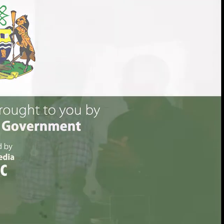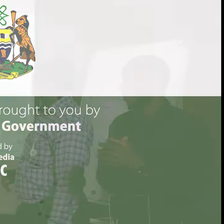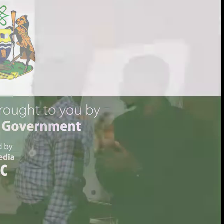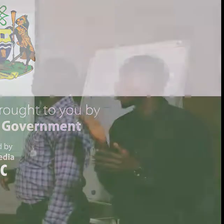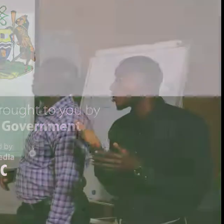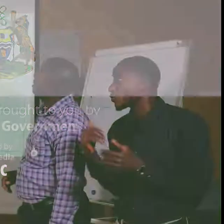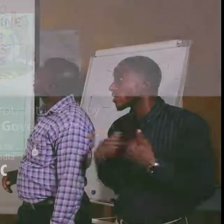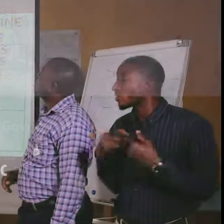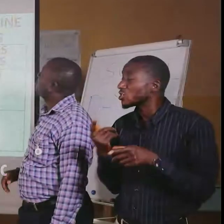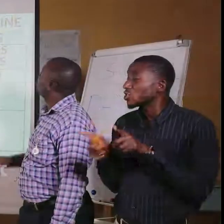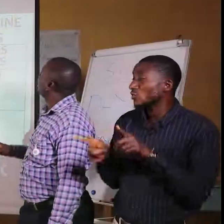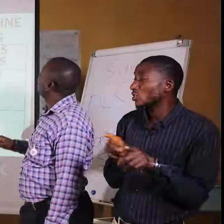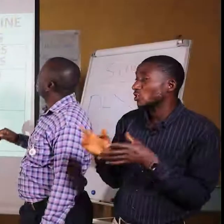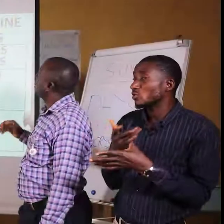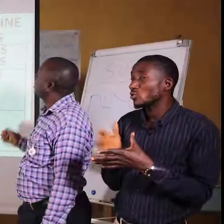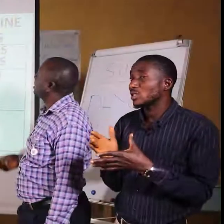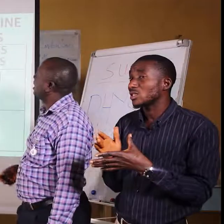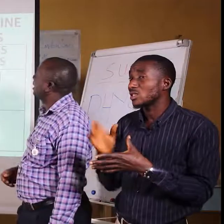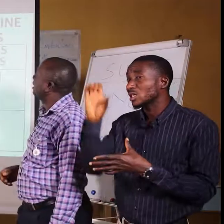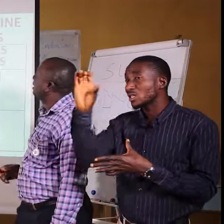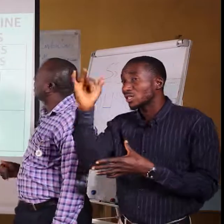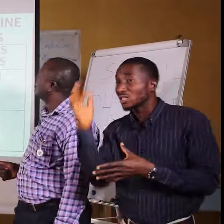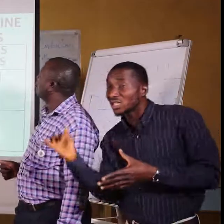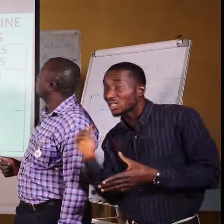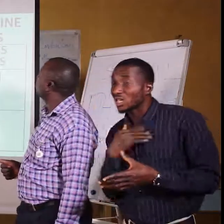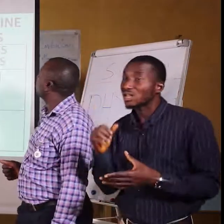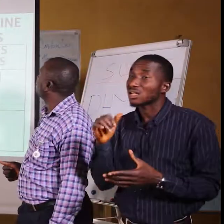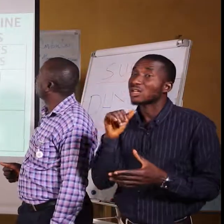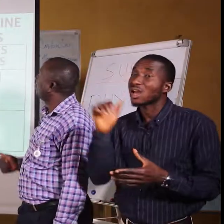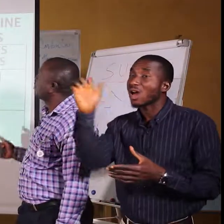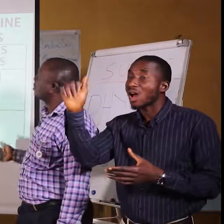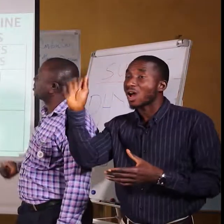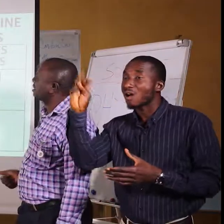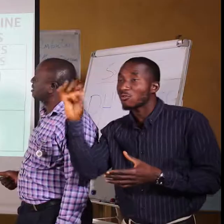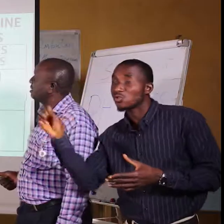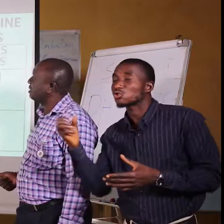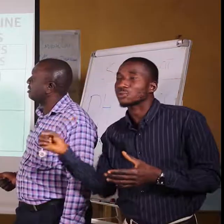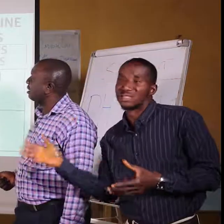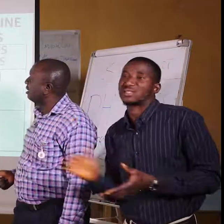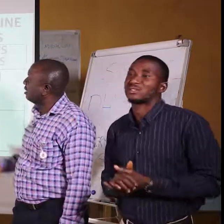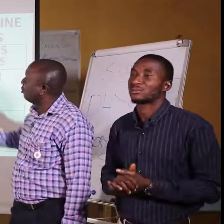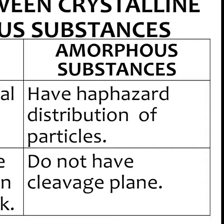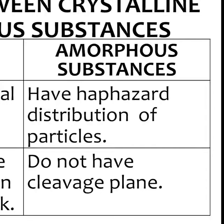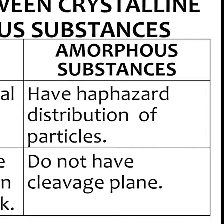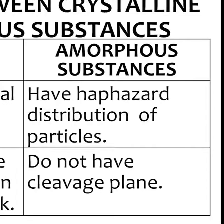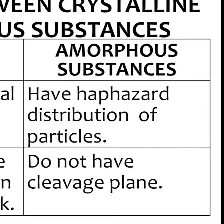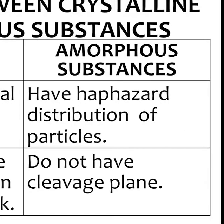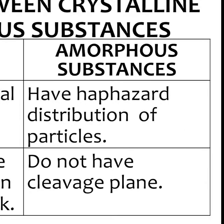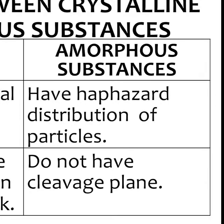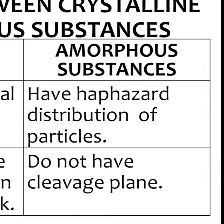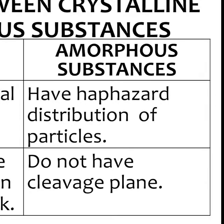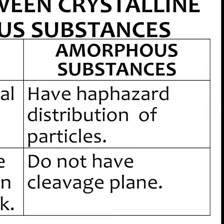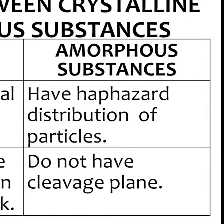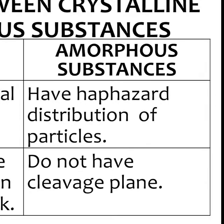So here we have the differences between crystalline and amorphous substances. We have